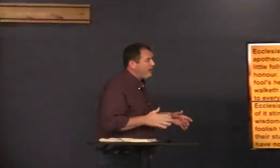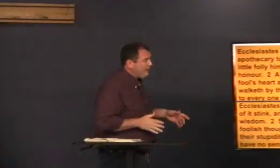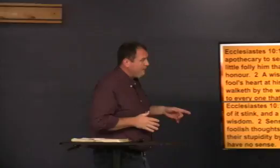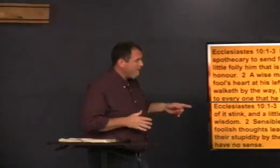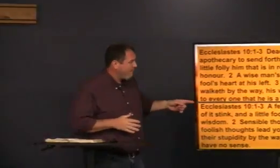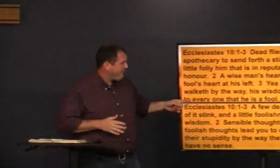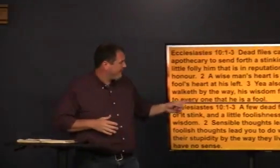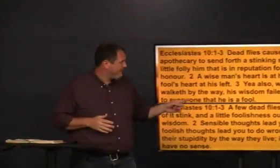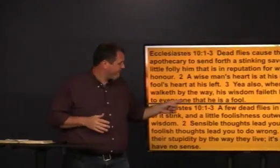way,